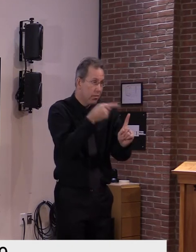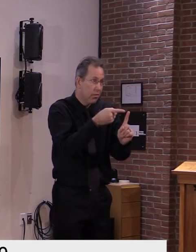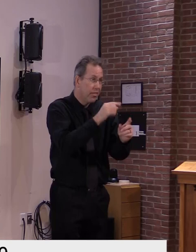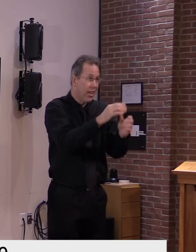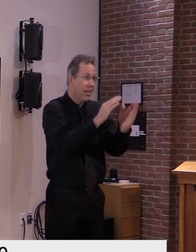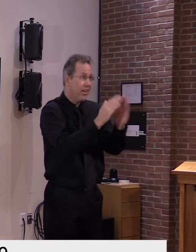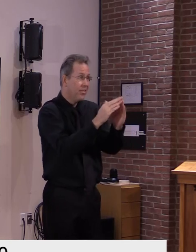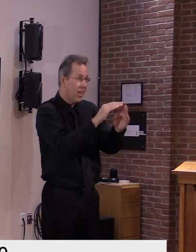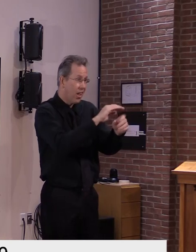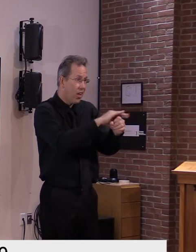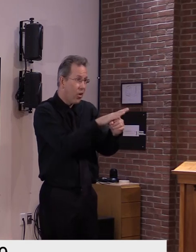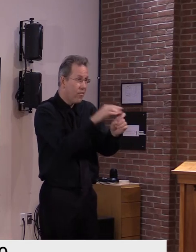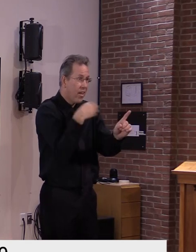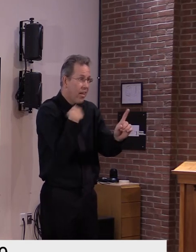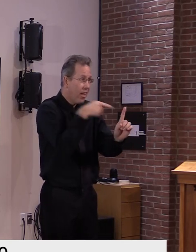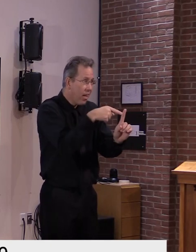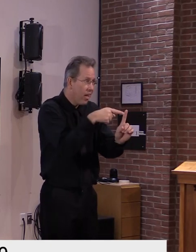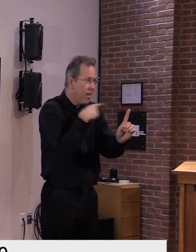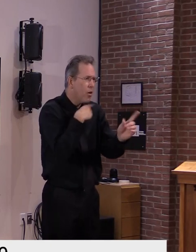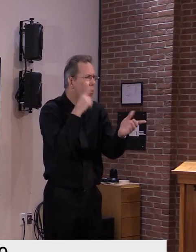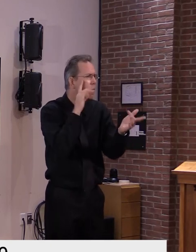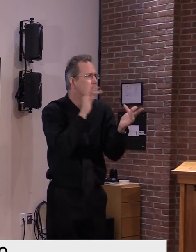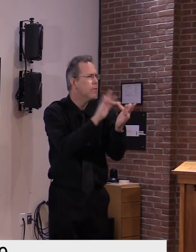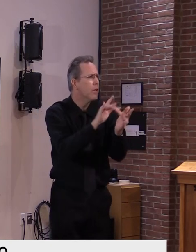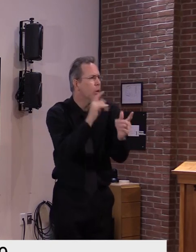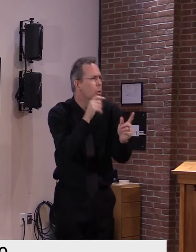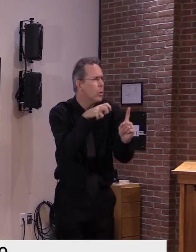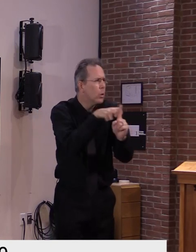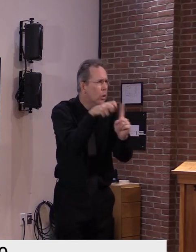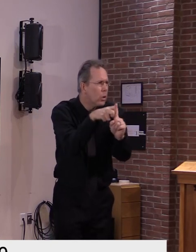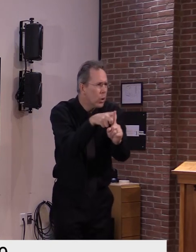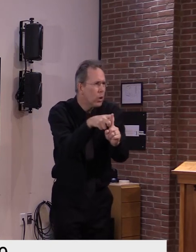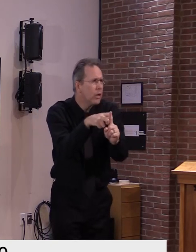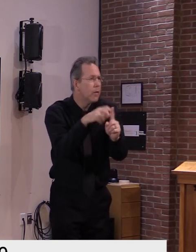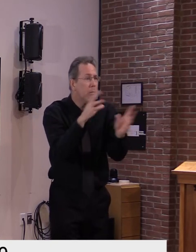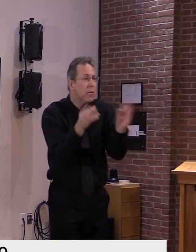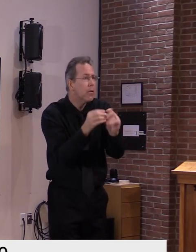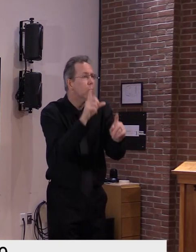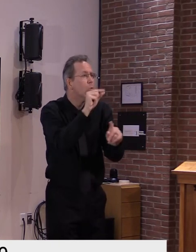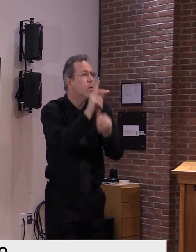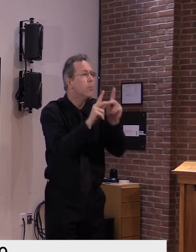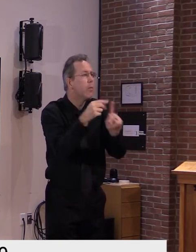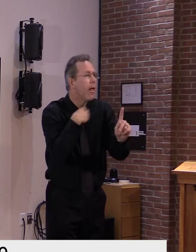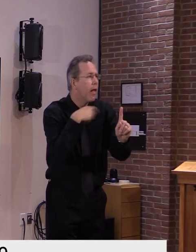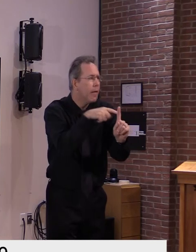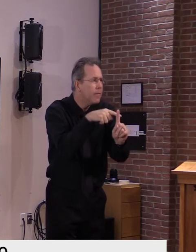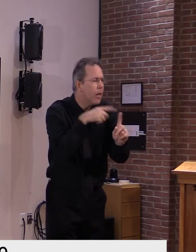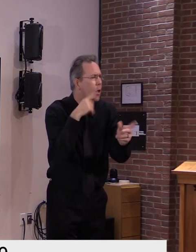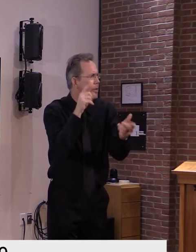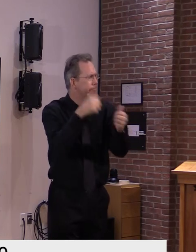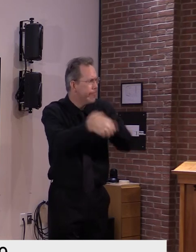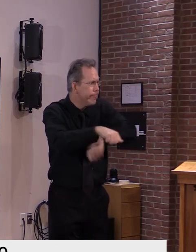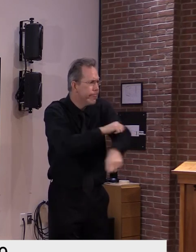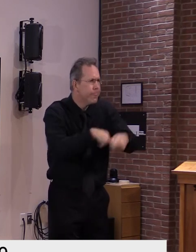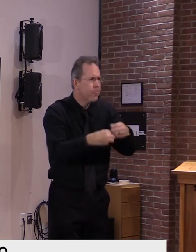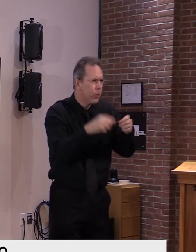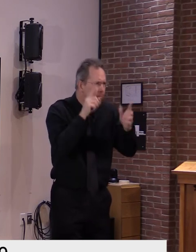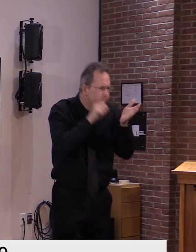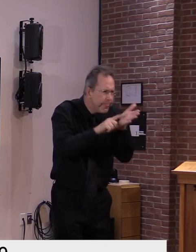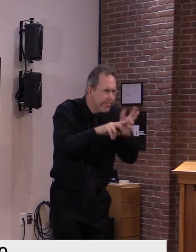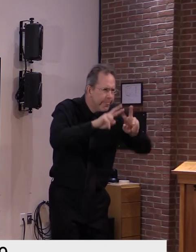so today we will actually have more light on what those cases mean. And if they do relate to an outbreak or